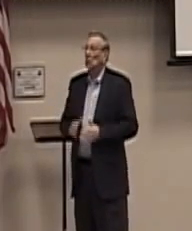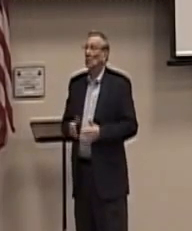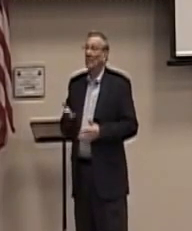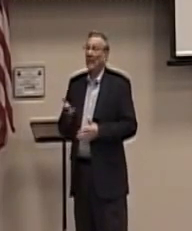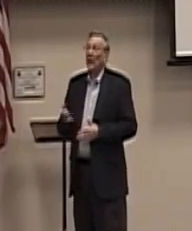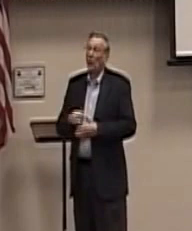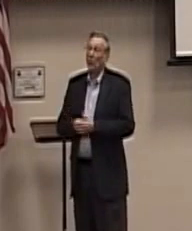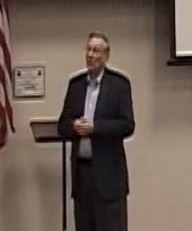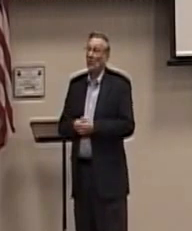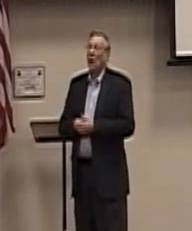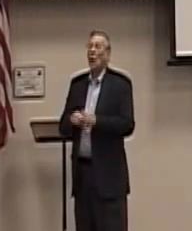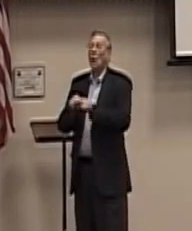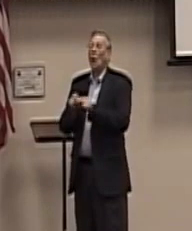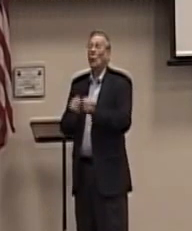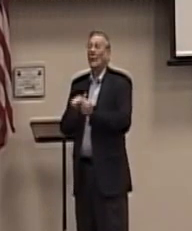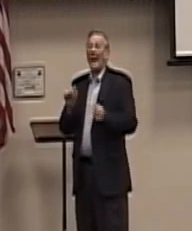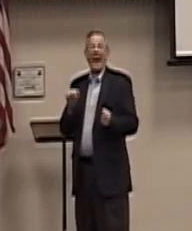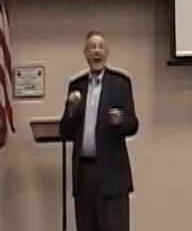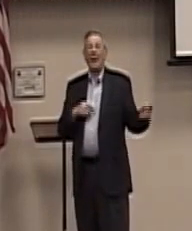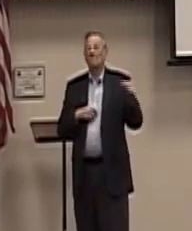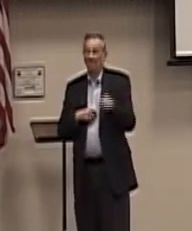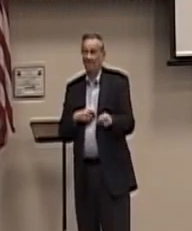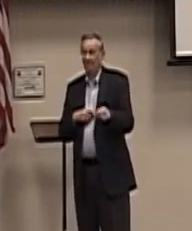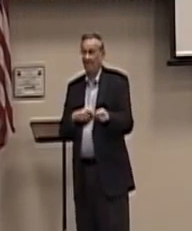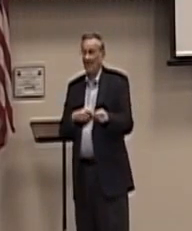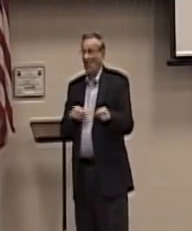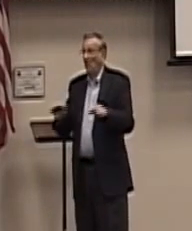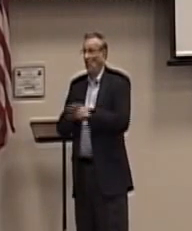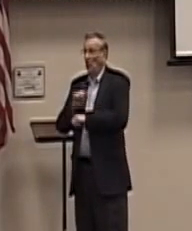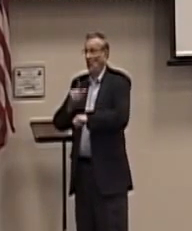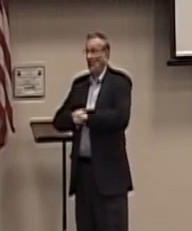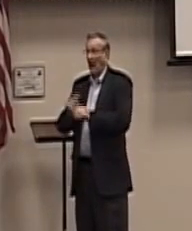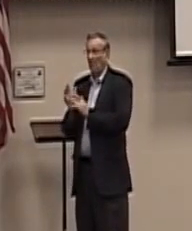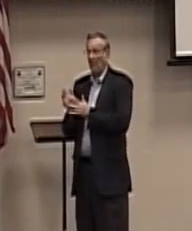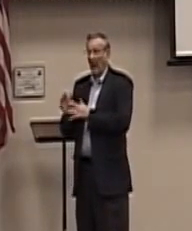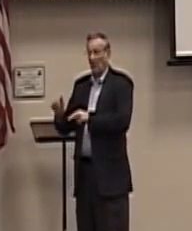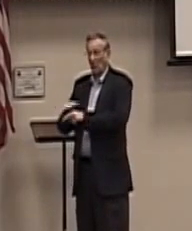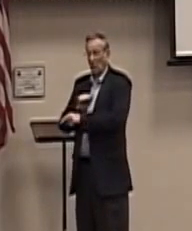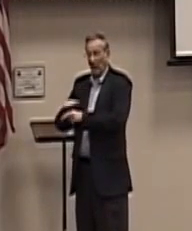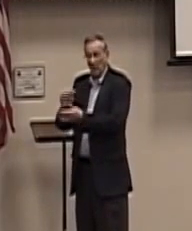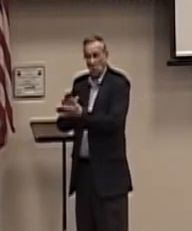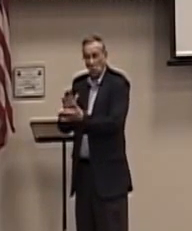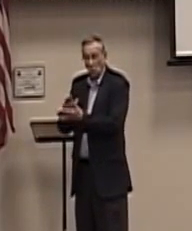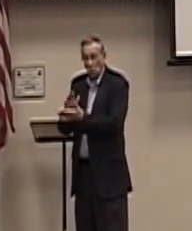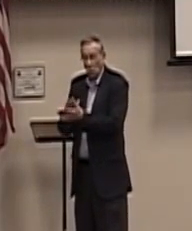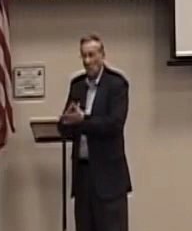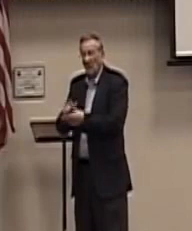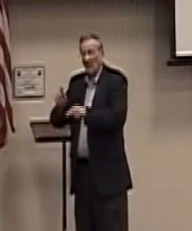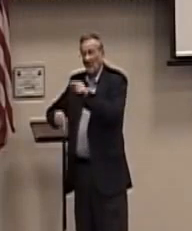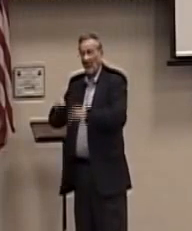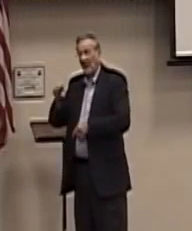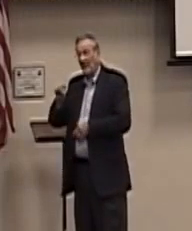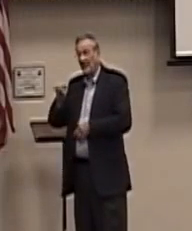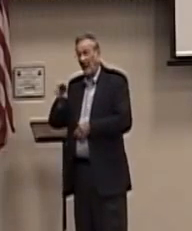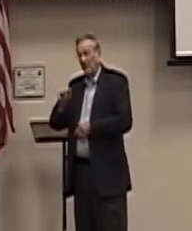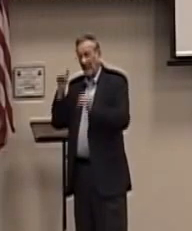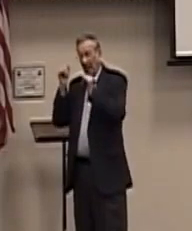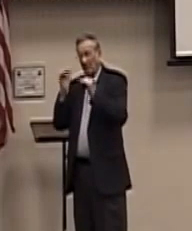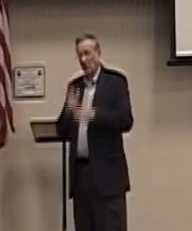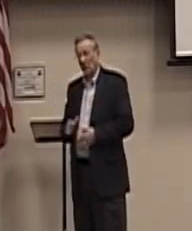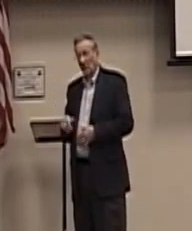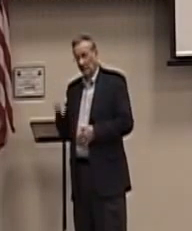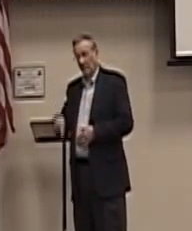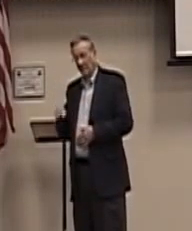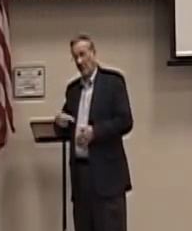there, along with AIM, along with a full-time Bible and ministry training school. Various SIBI instructors and